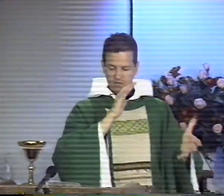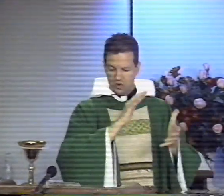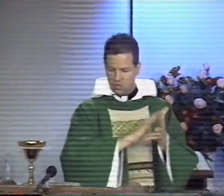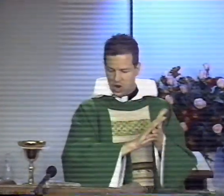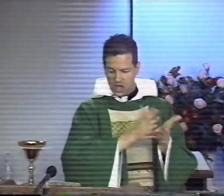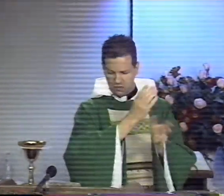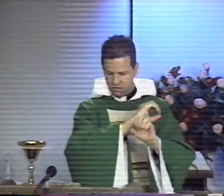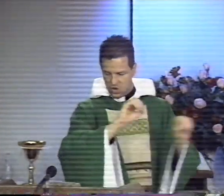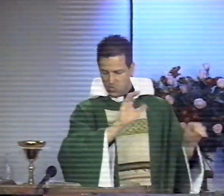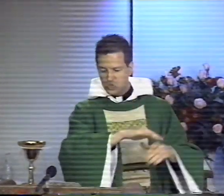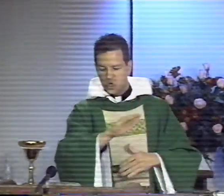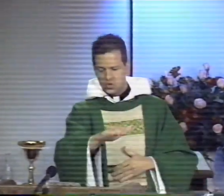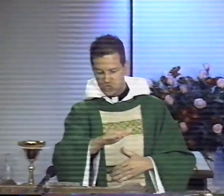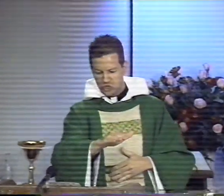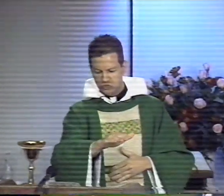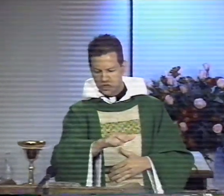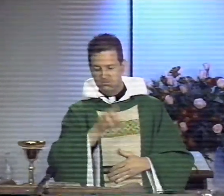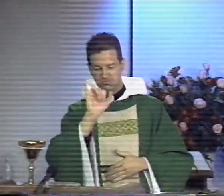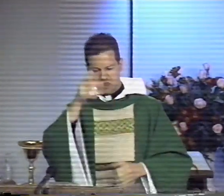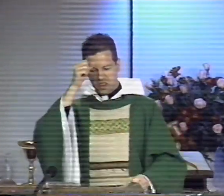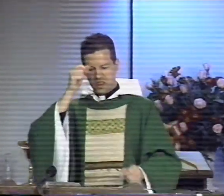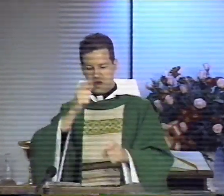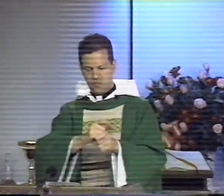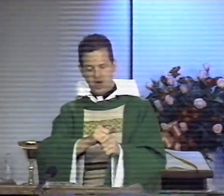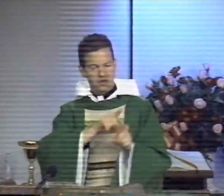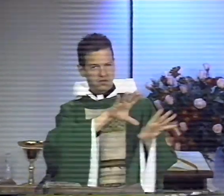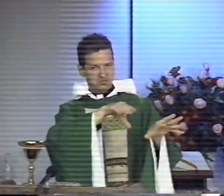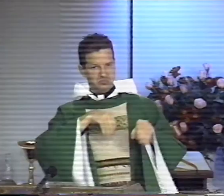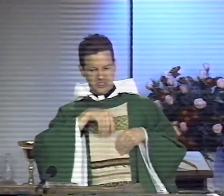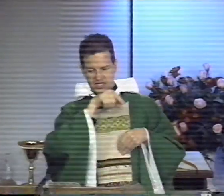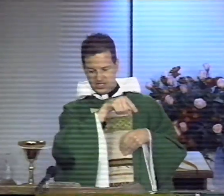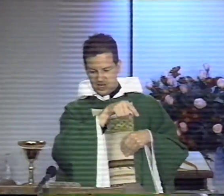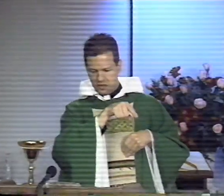a wife with no children, that brother must accept her